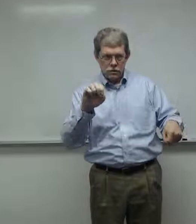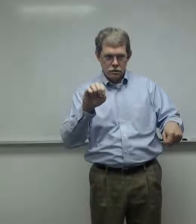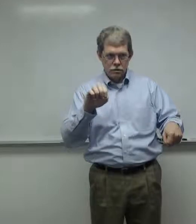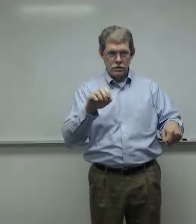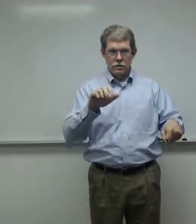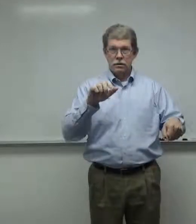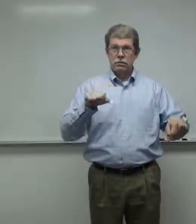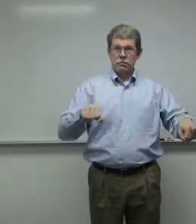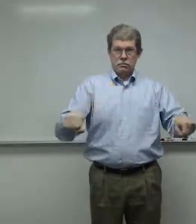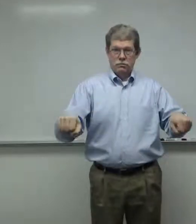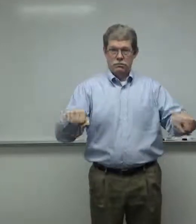well.